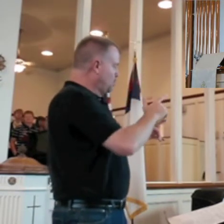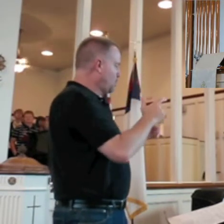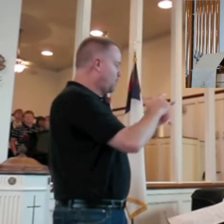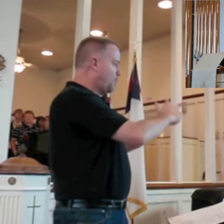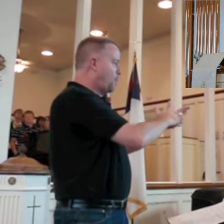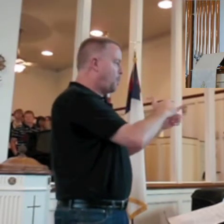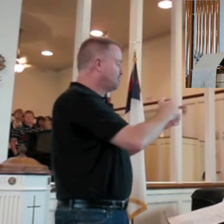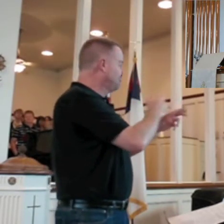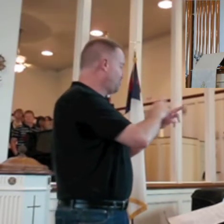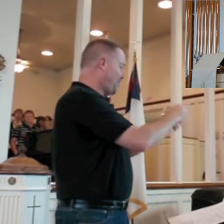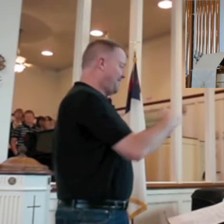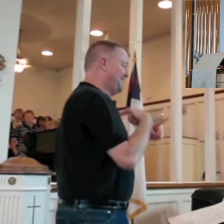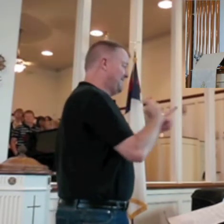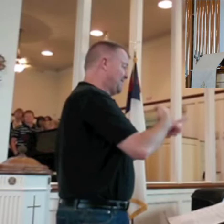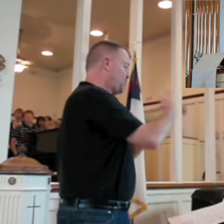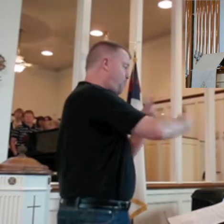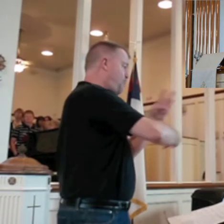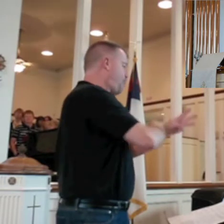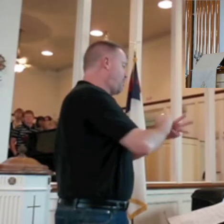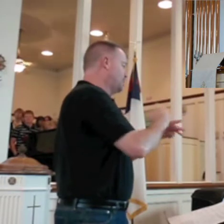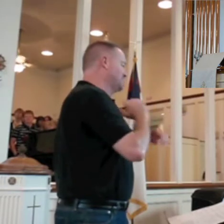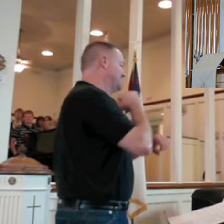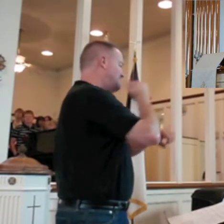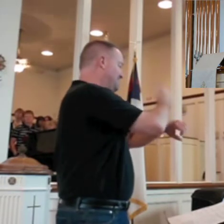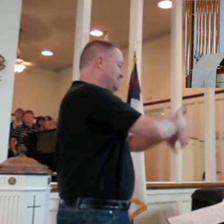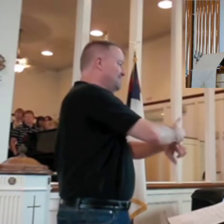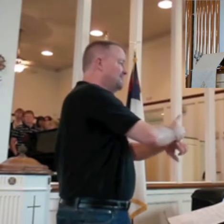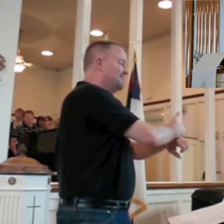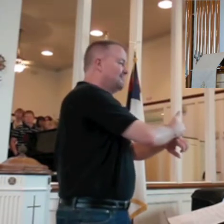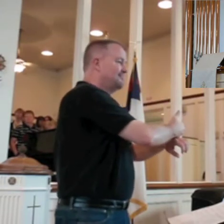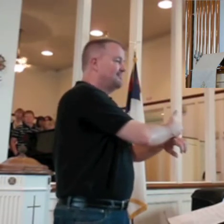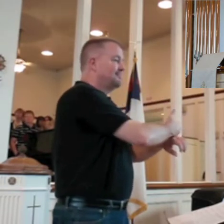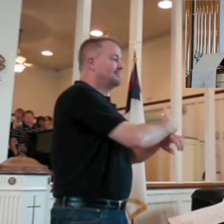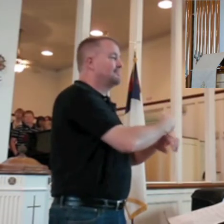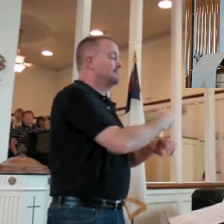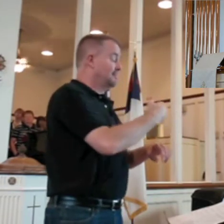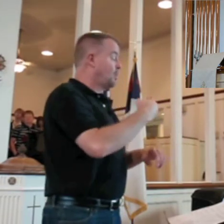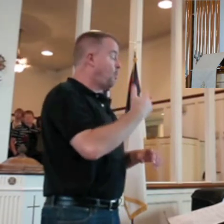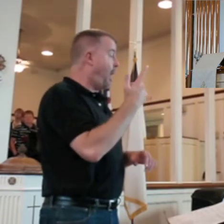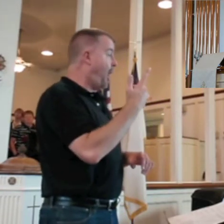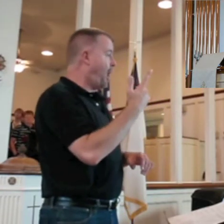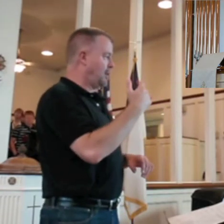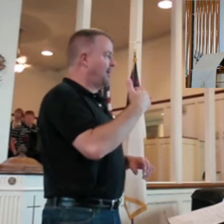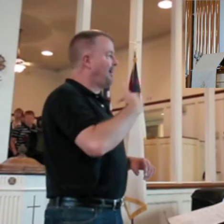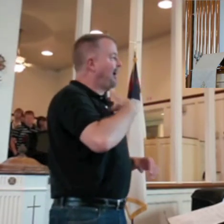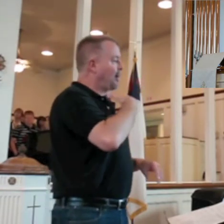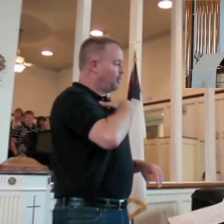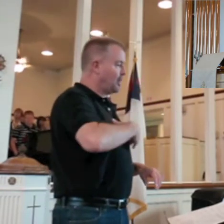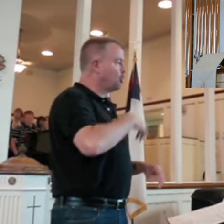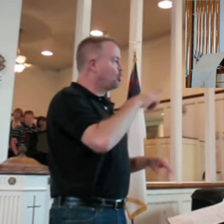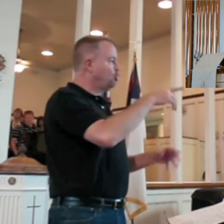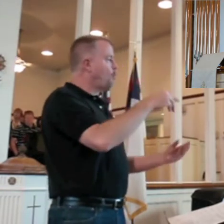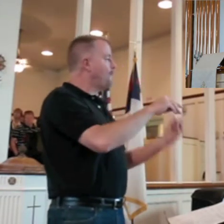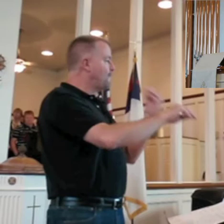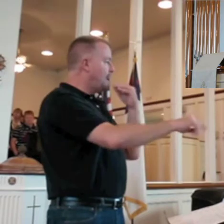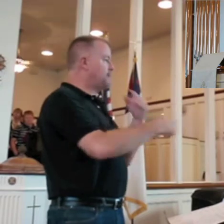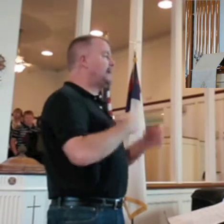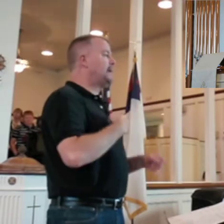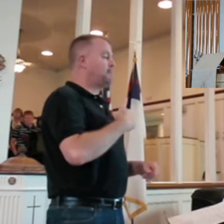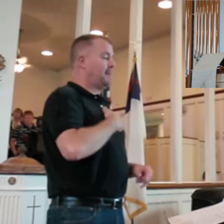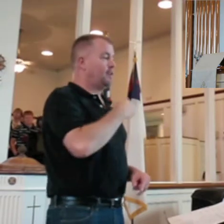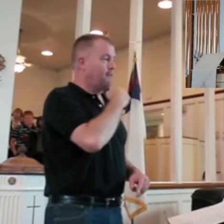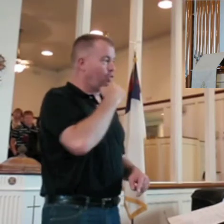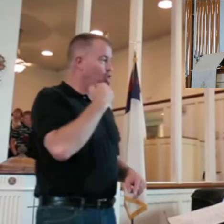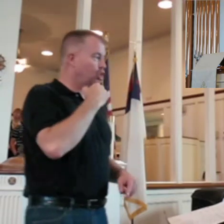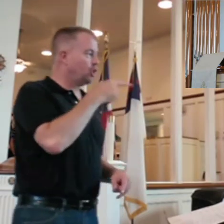to you in this kingdom. It's been ready for you since the world's foundation, and here's why. I was hungry, and you fed me. I